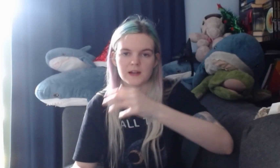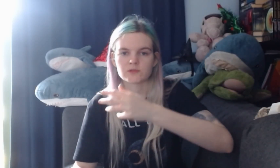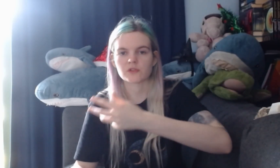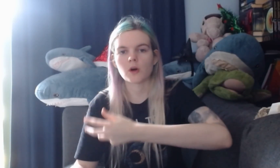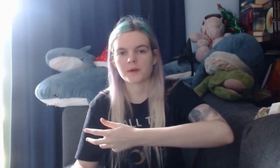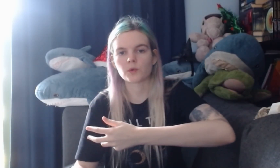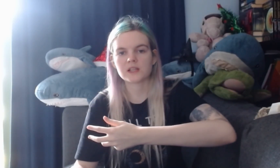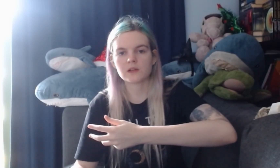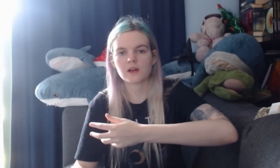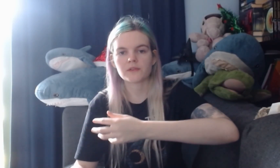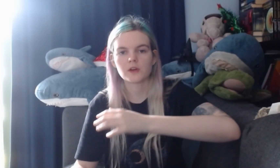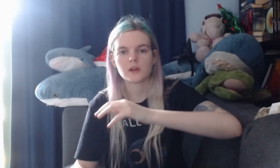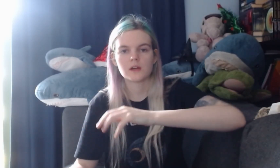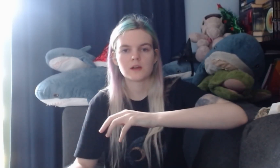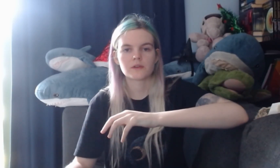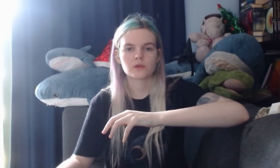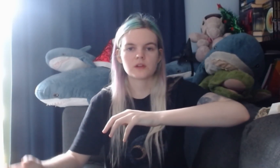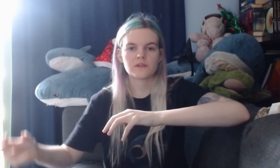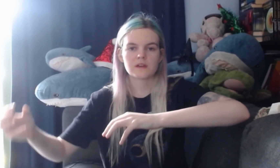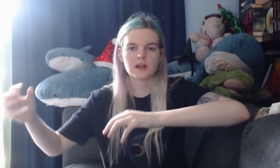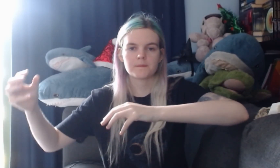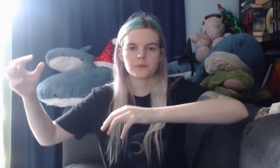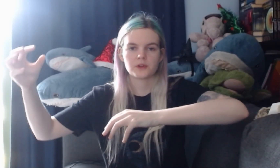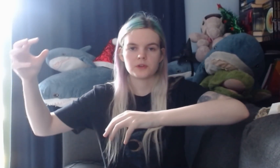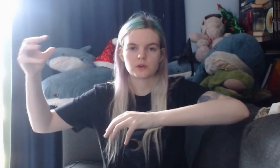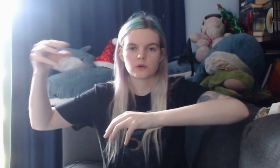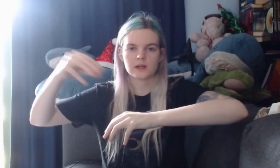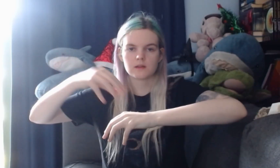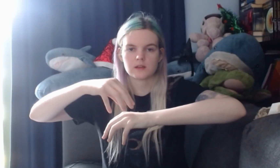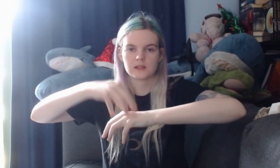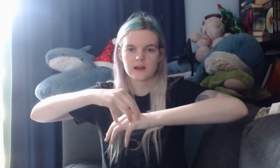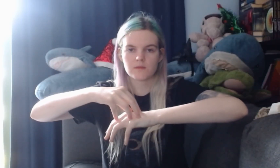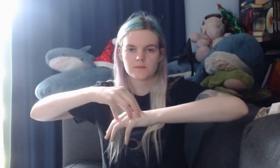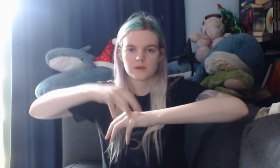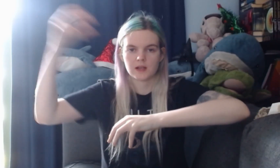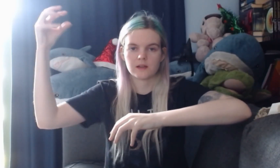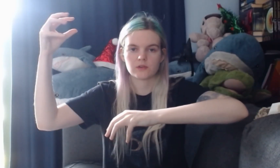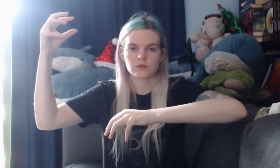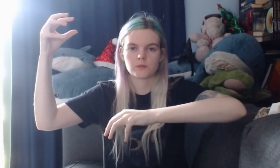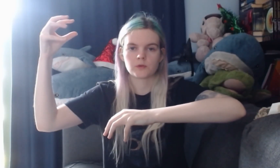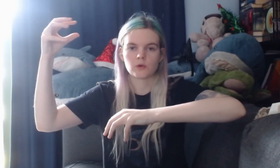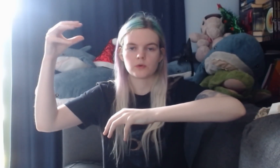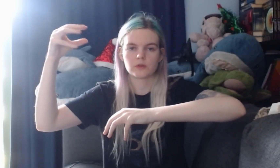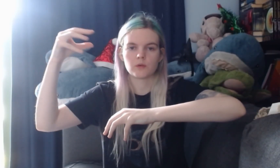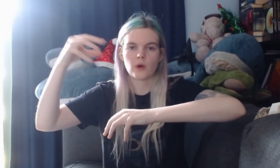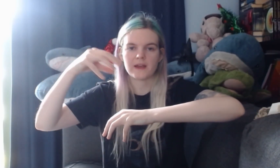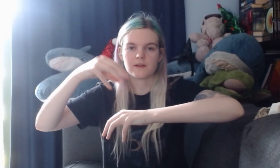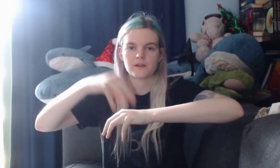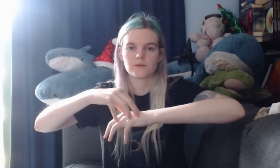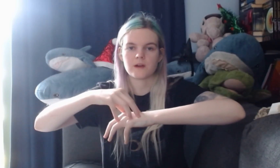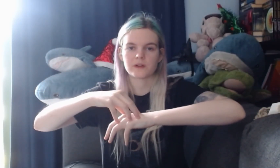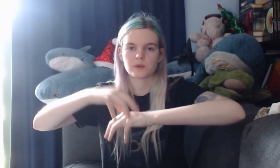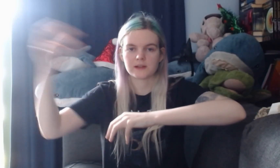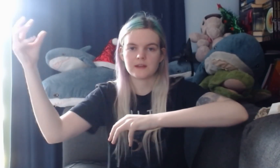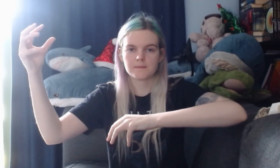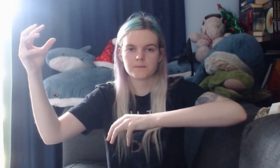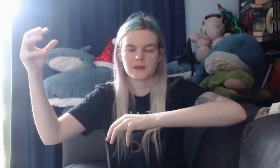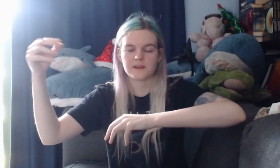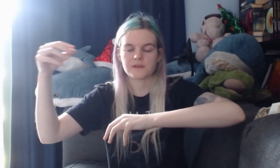just copying what he does. So this time you go in there and go away very quickly as if